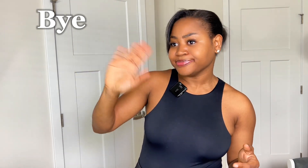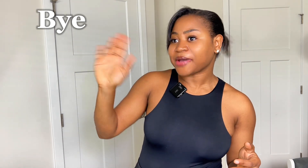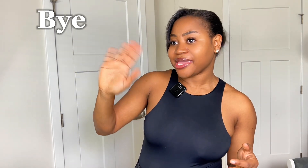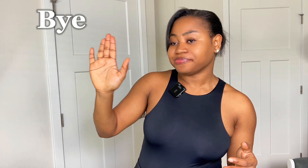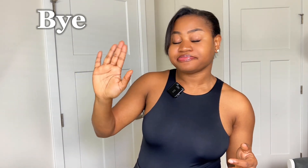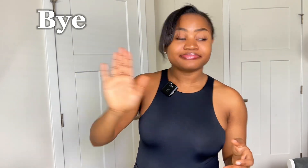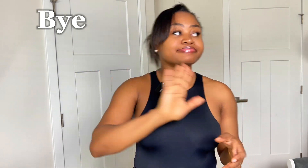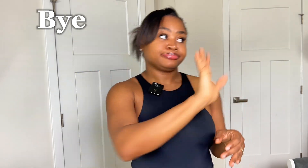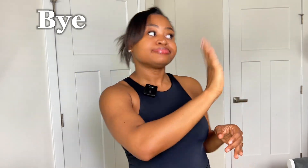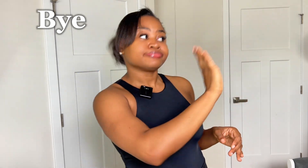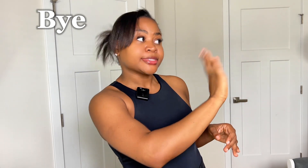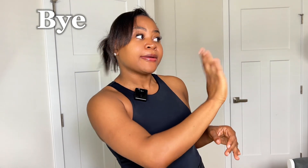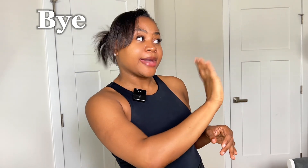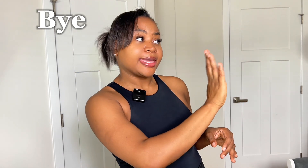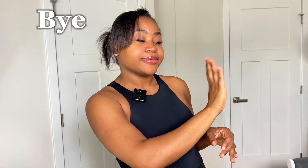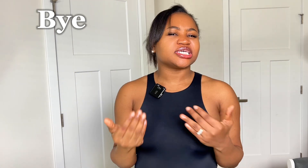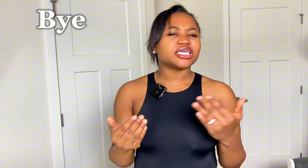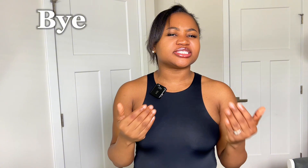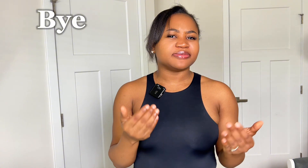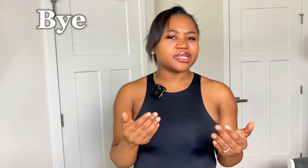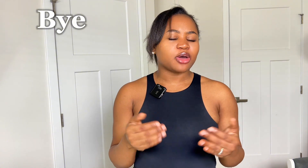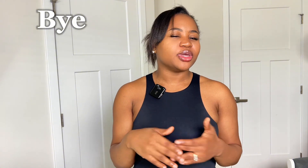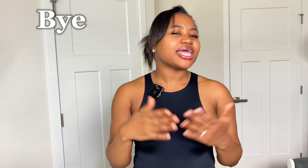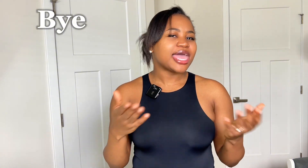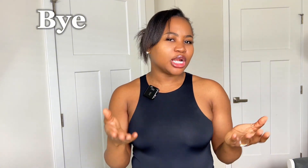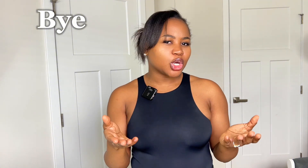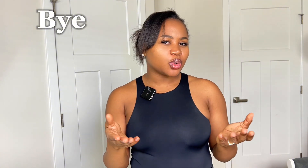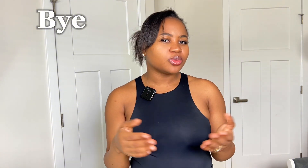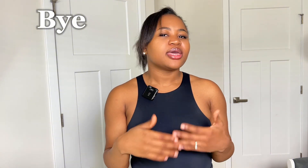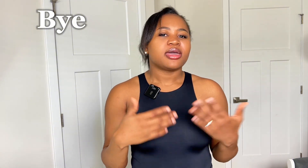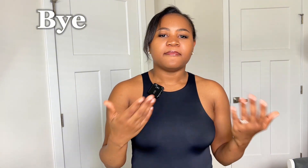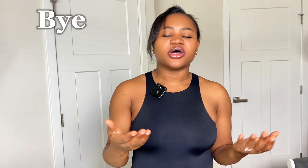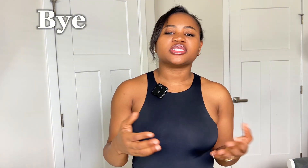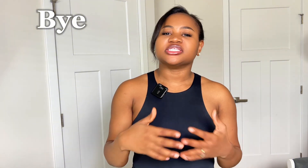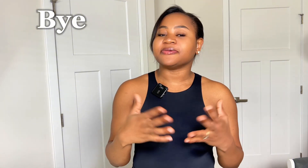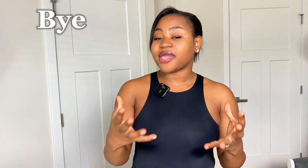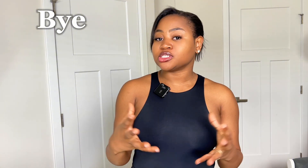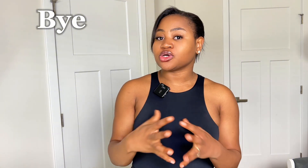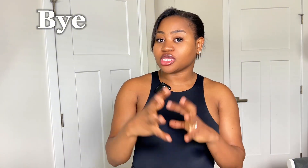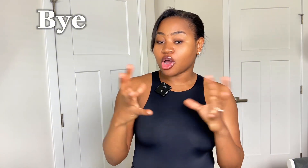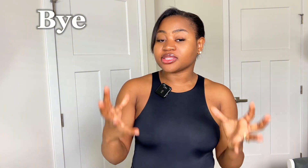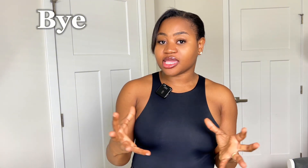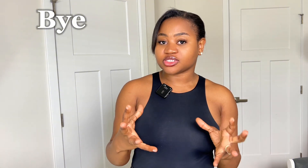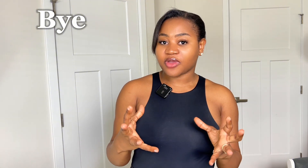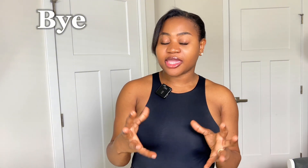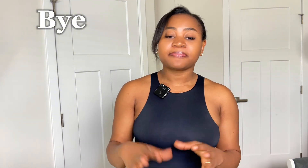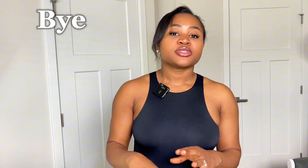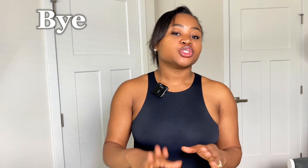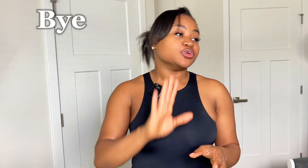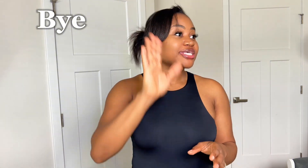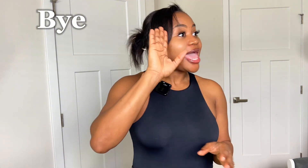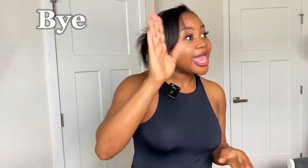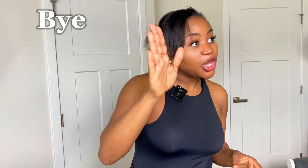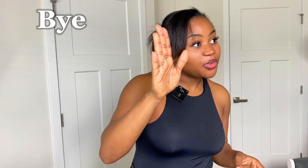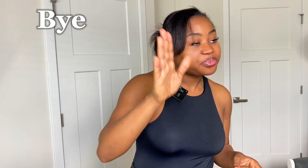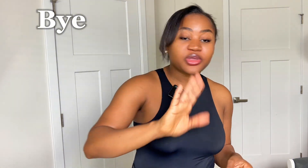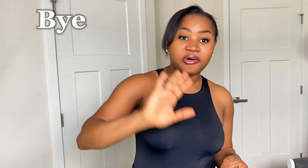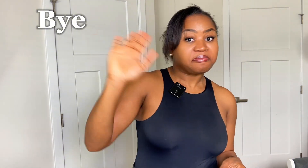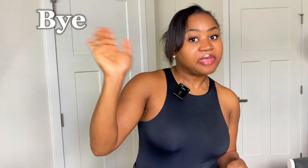Bye. Bye. See, it's similar with hello, but it depends on the context, right? So you say hello or